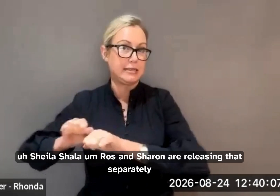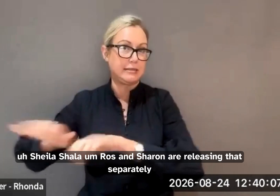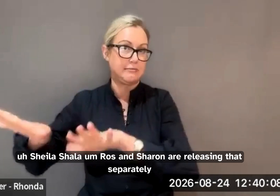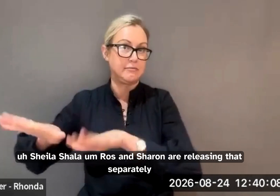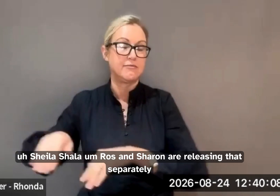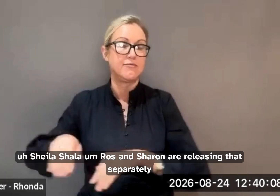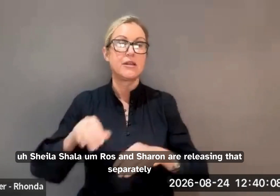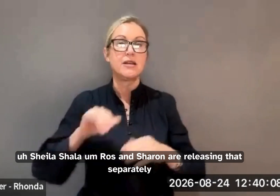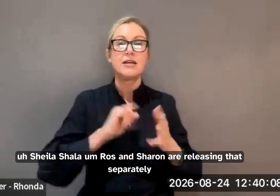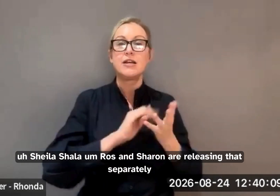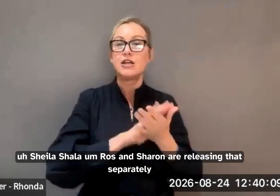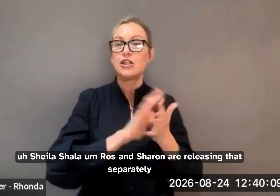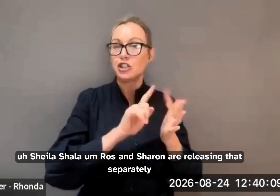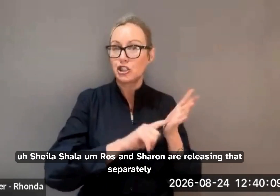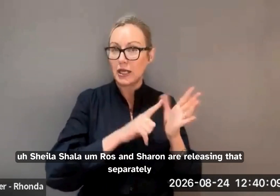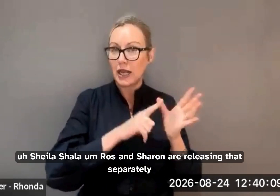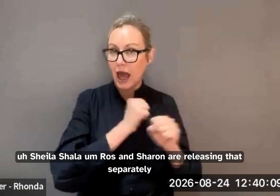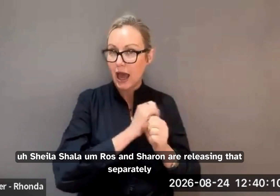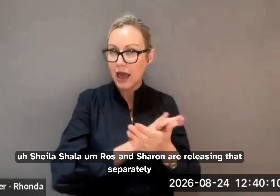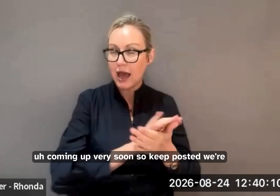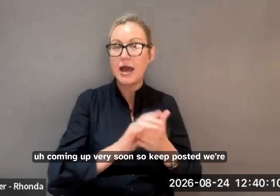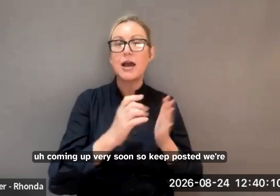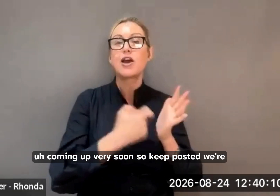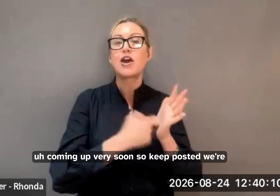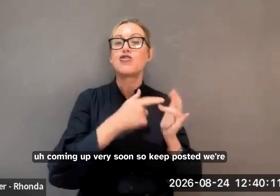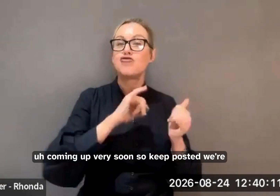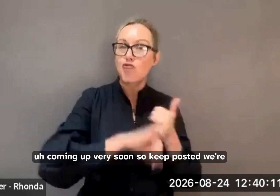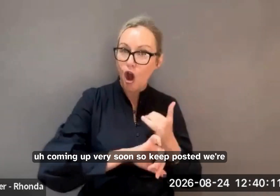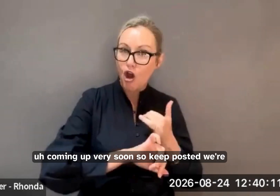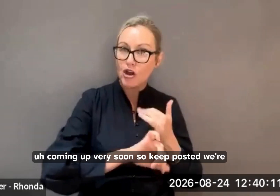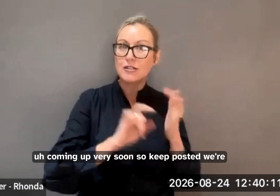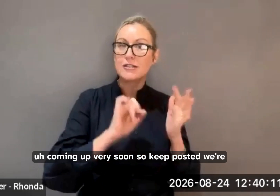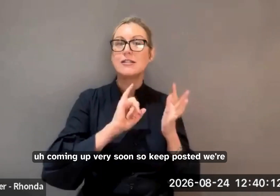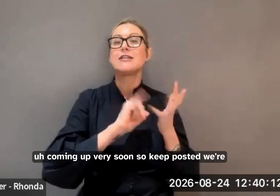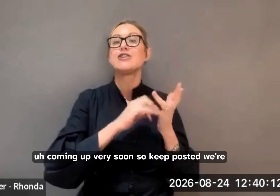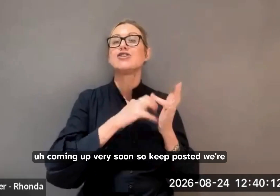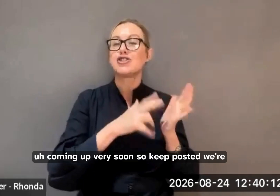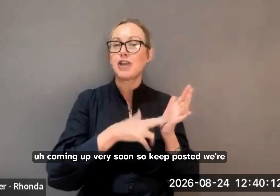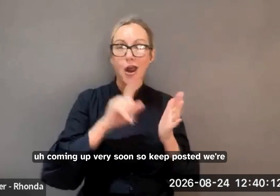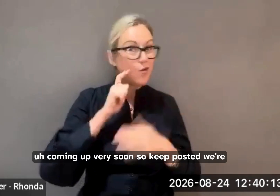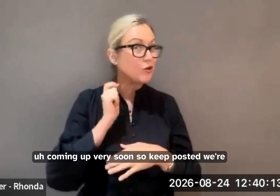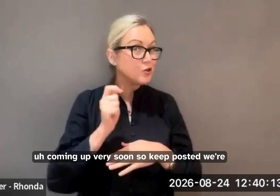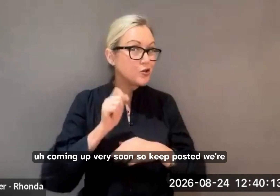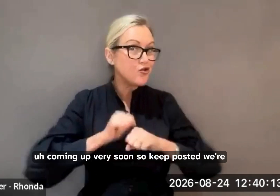Shala, Ros and Sharon are releasing that separately coming up very soon.